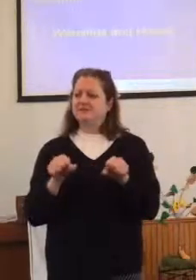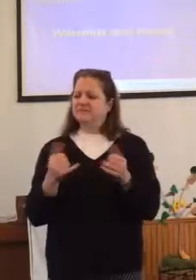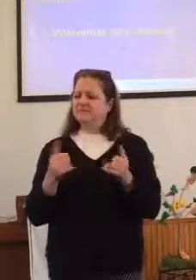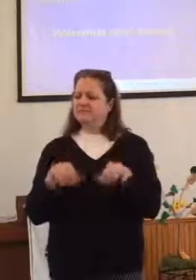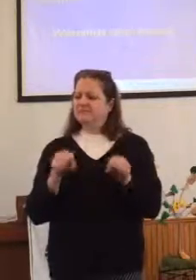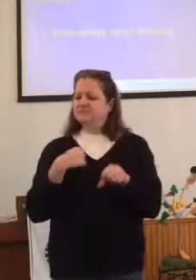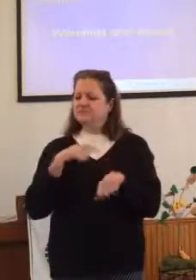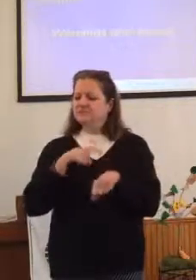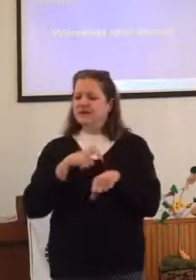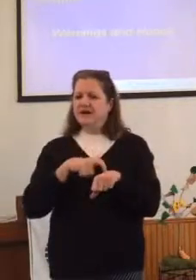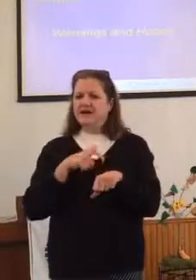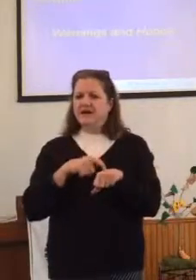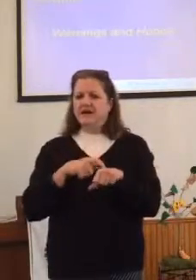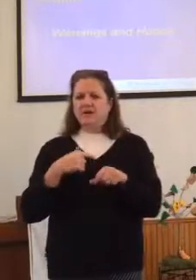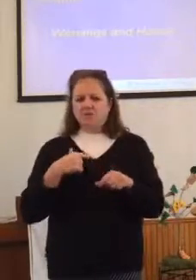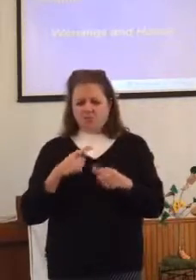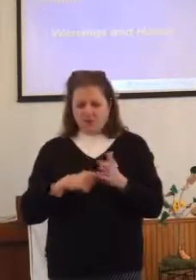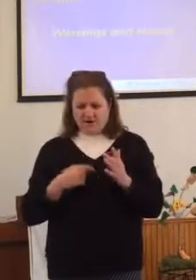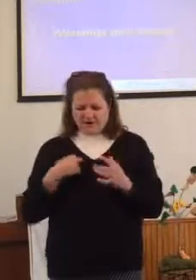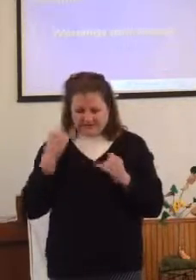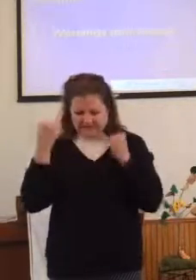to look at our motives.